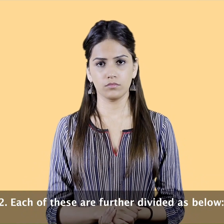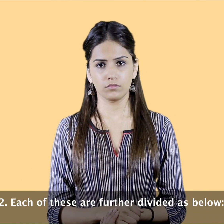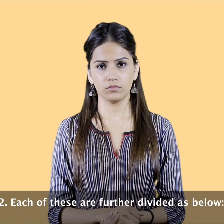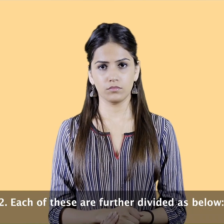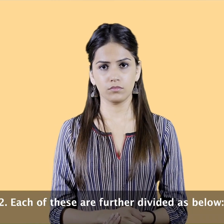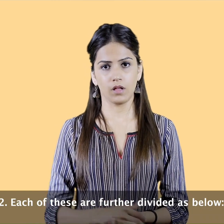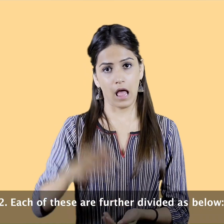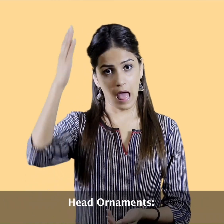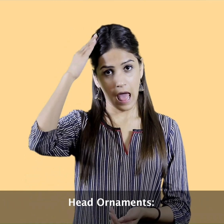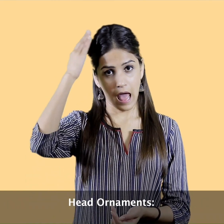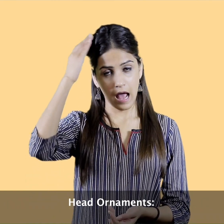Head ornament,